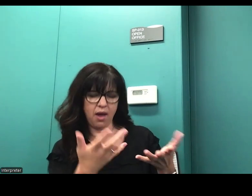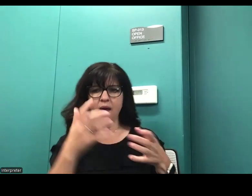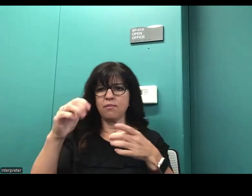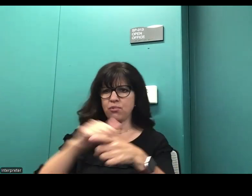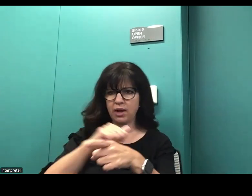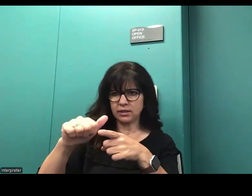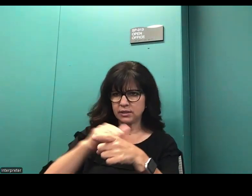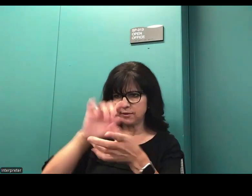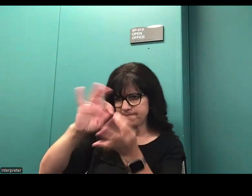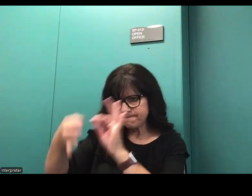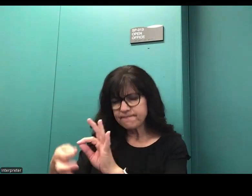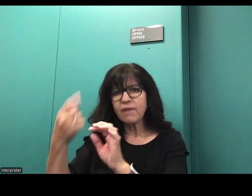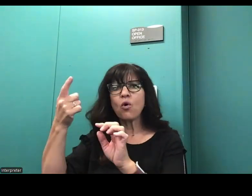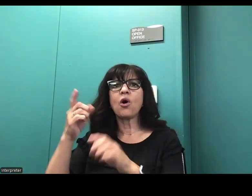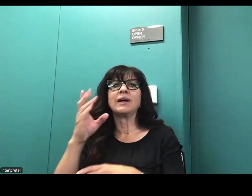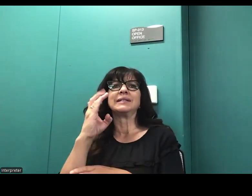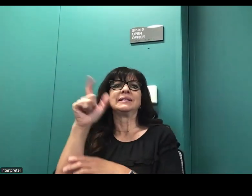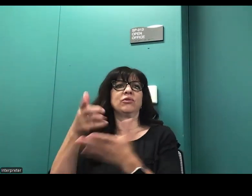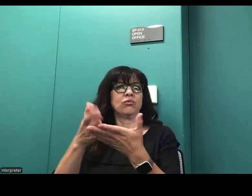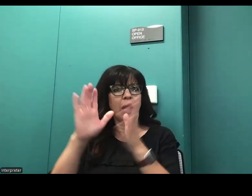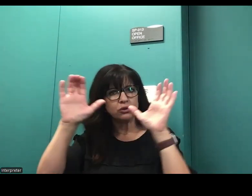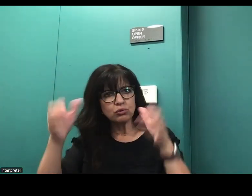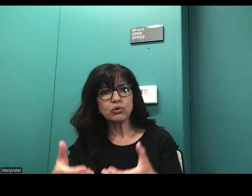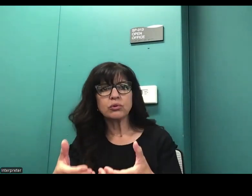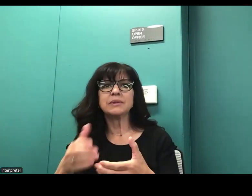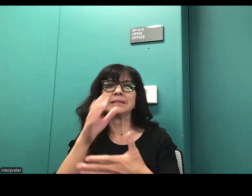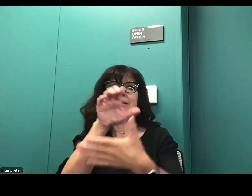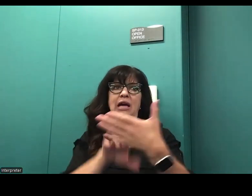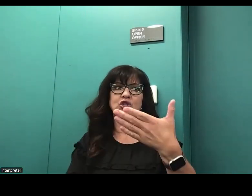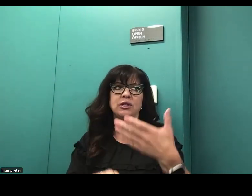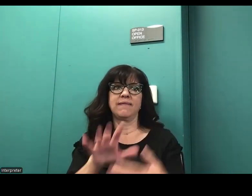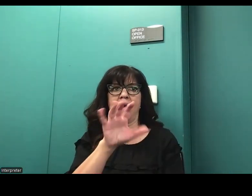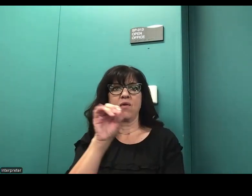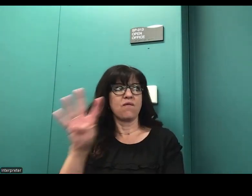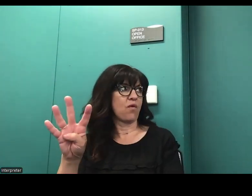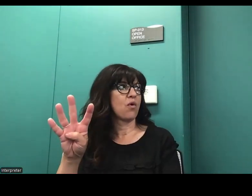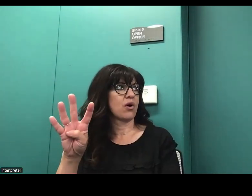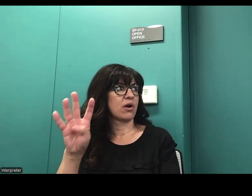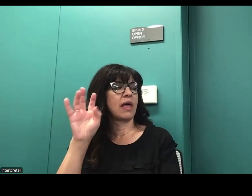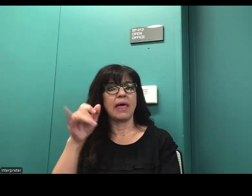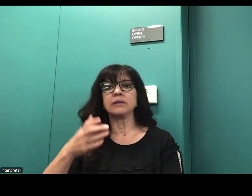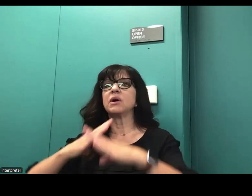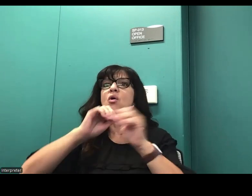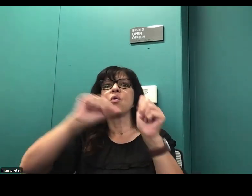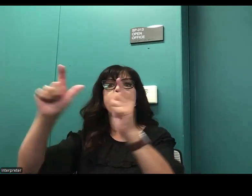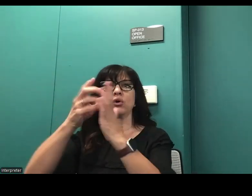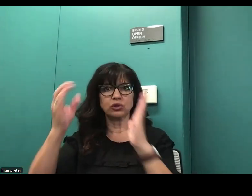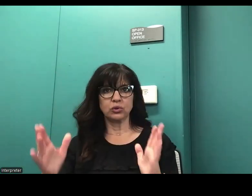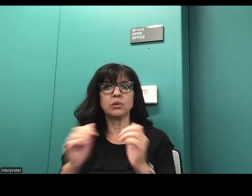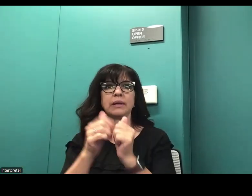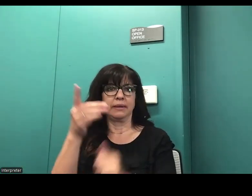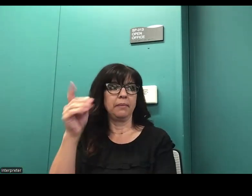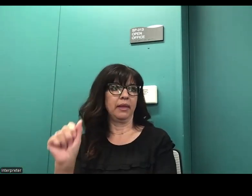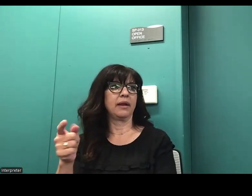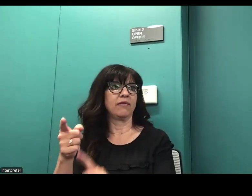practices for civil rights groups. So I oversee Section 504, which is protecting all students with disabilities